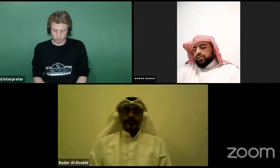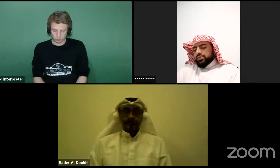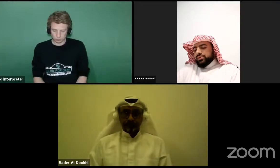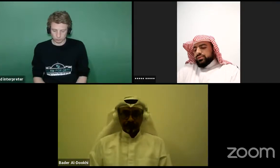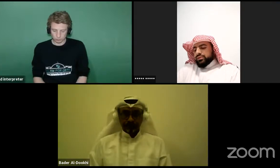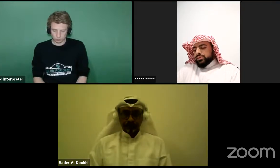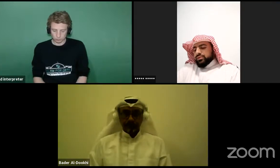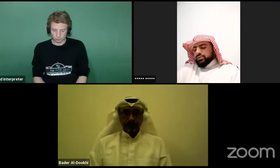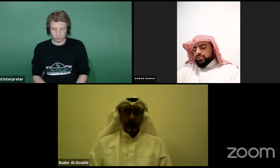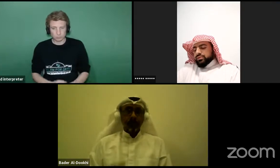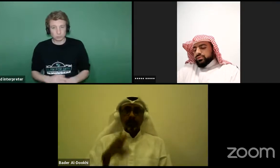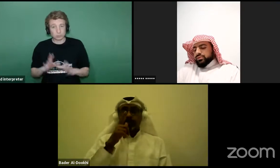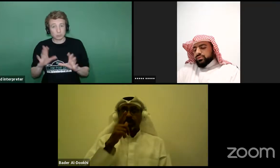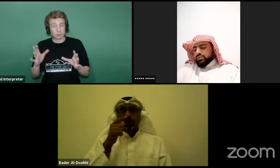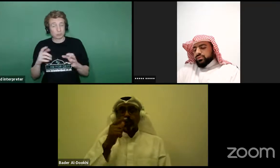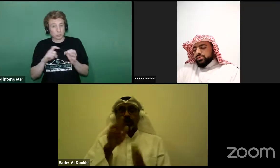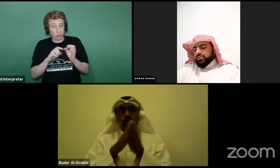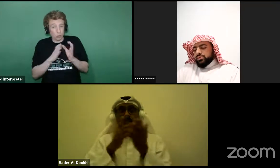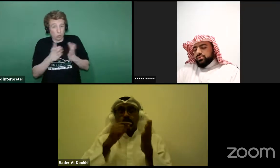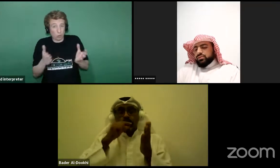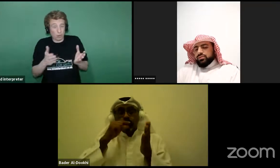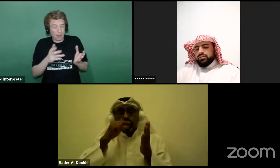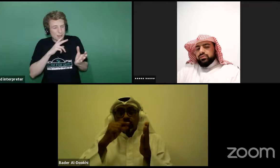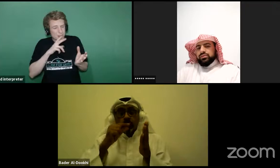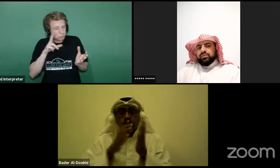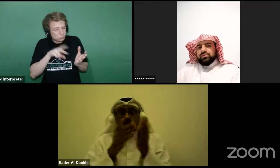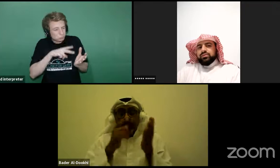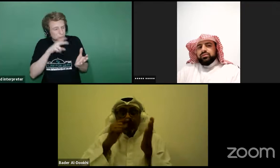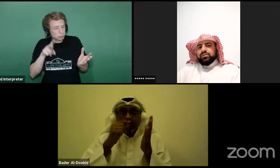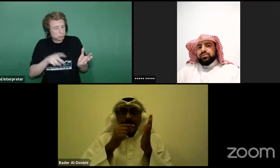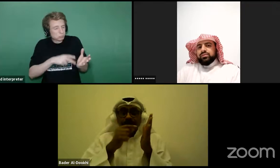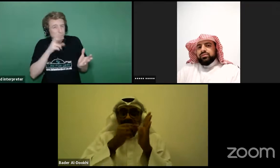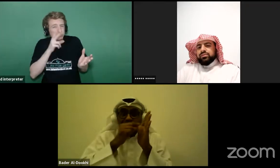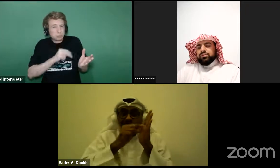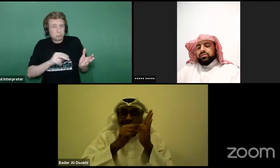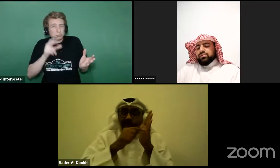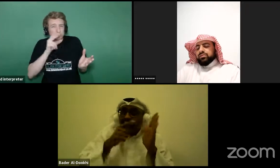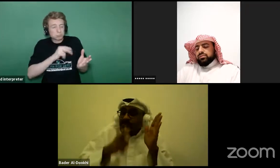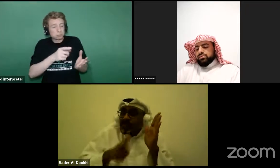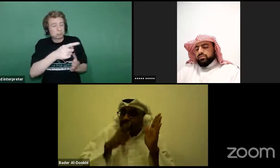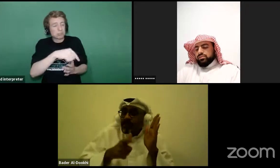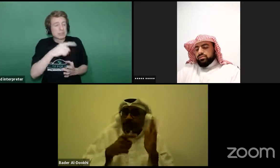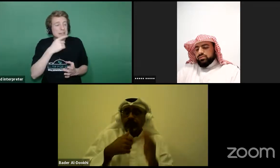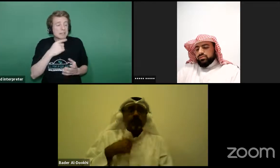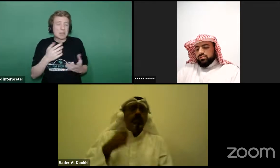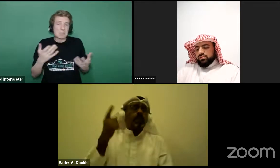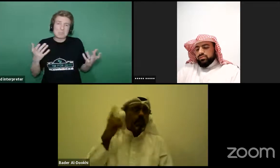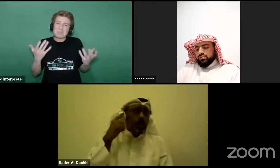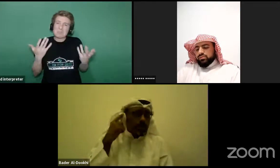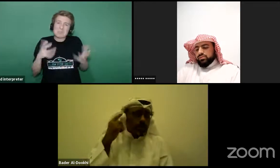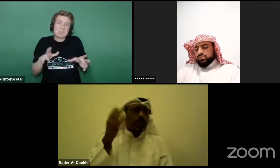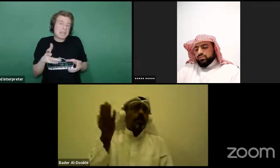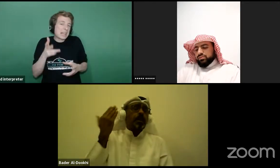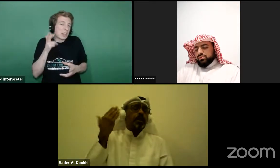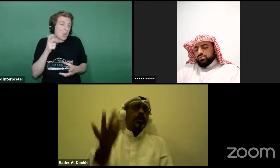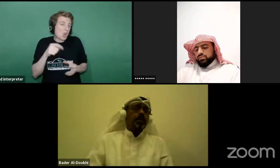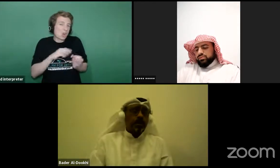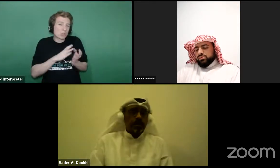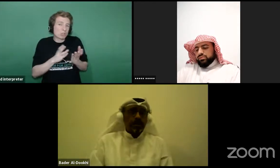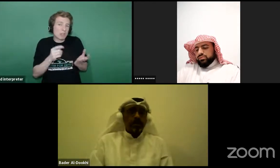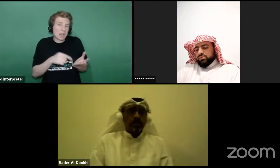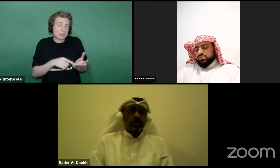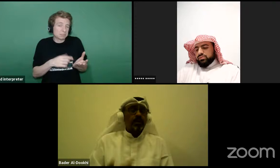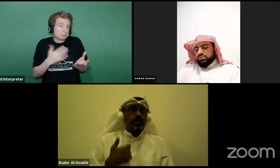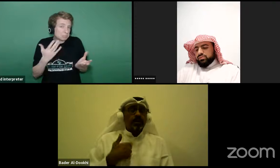And when our verses of the Qur'an are recited to them, they say, we have heard the Qur'an. If we